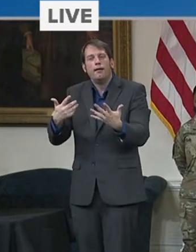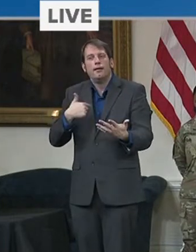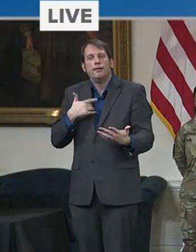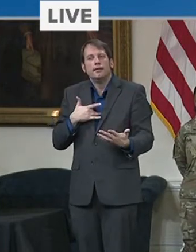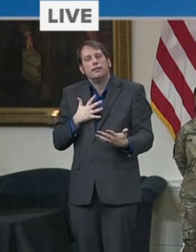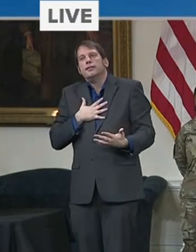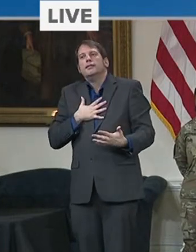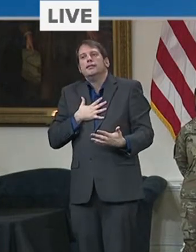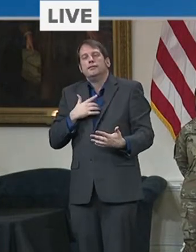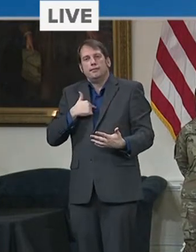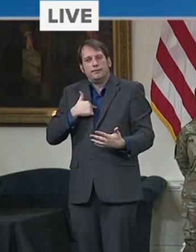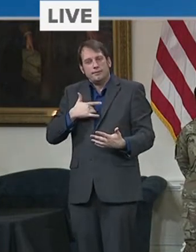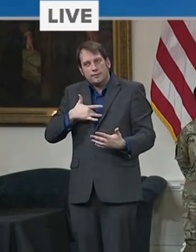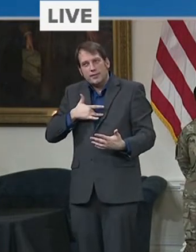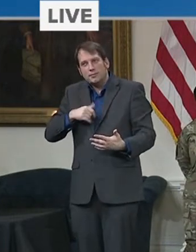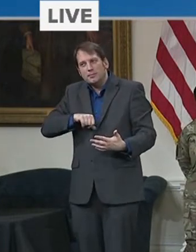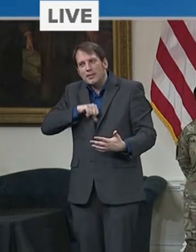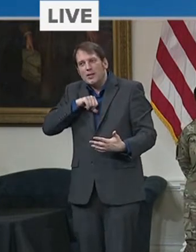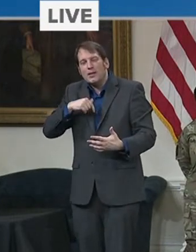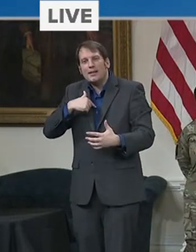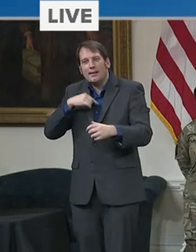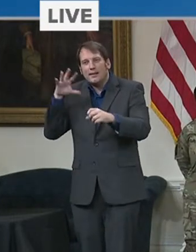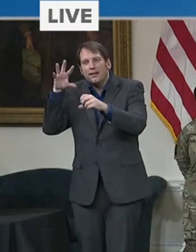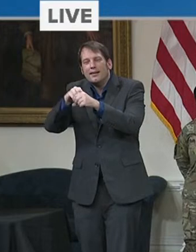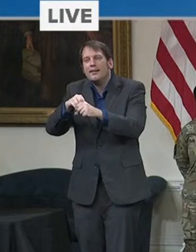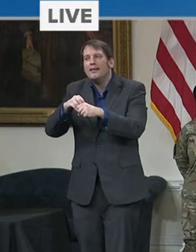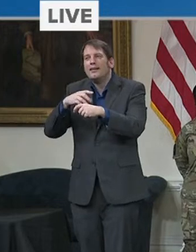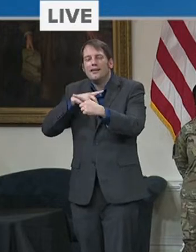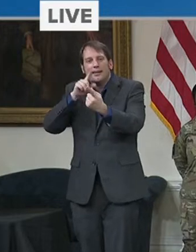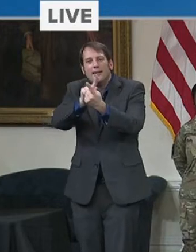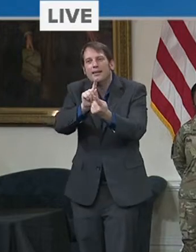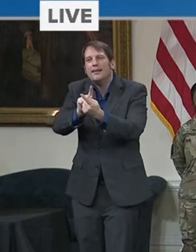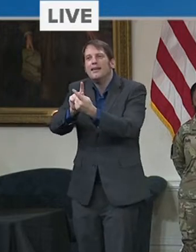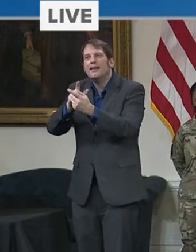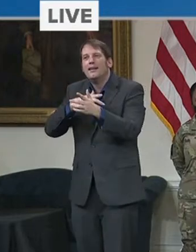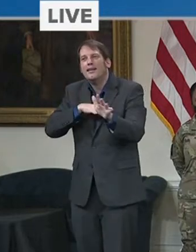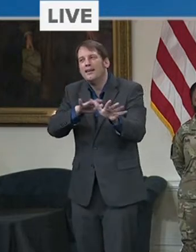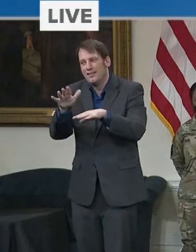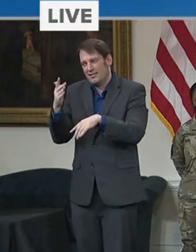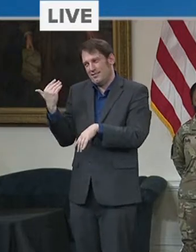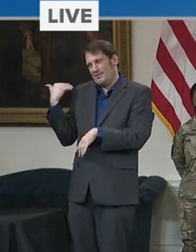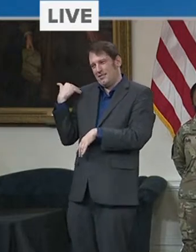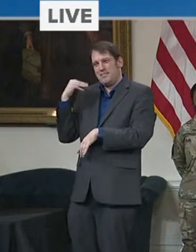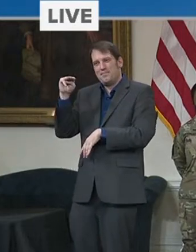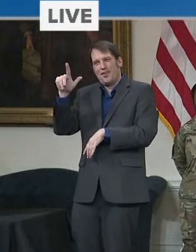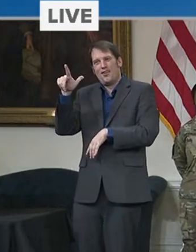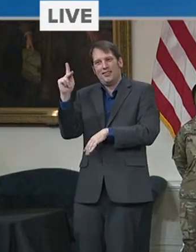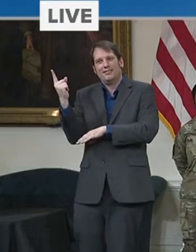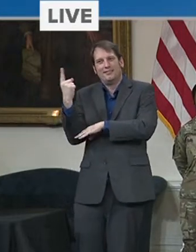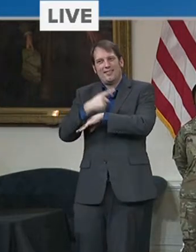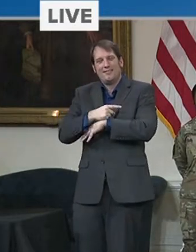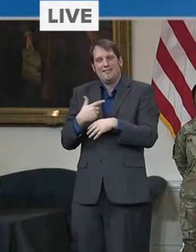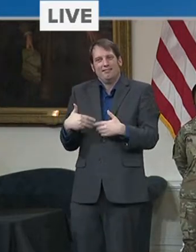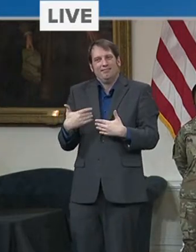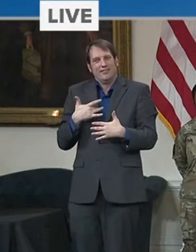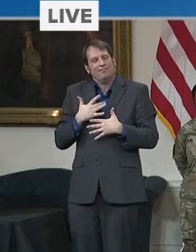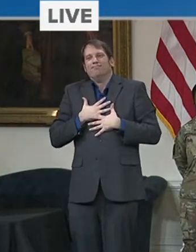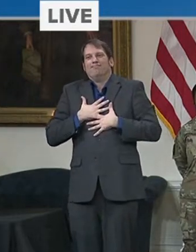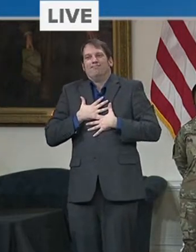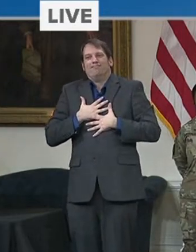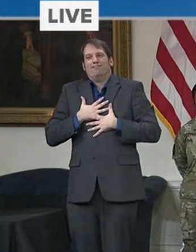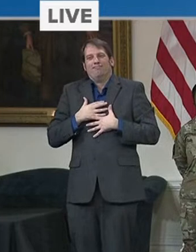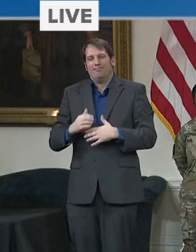participating, particularly on that national holiday. This past year has taught me a lot about the human